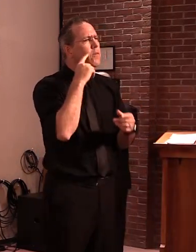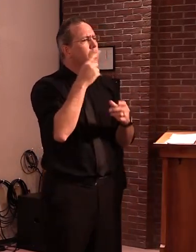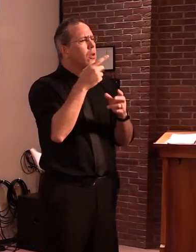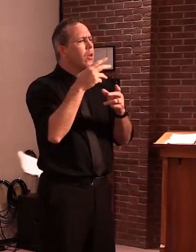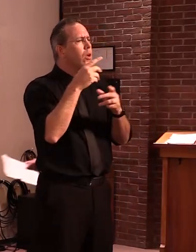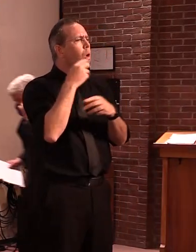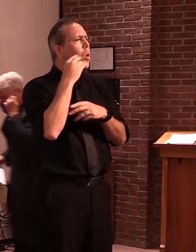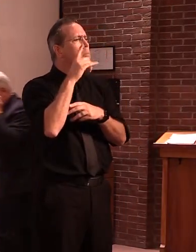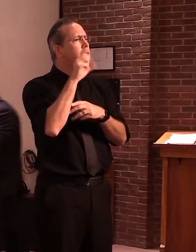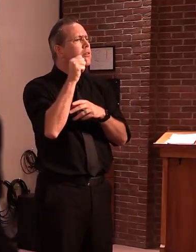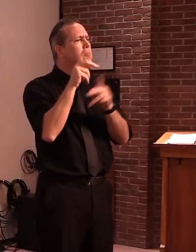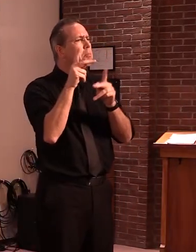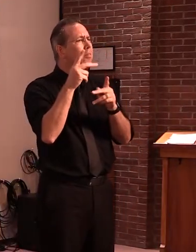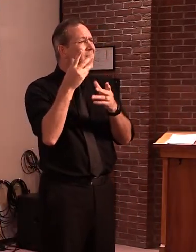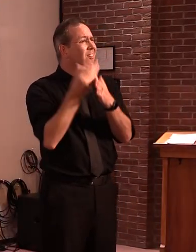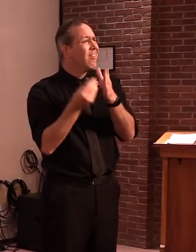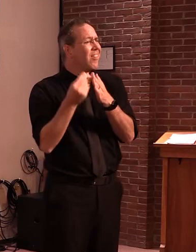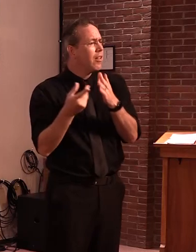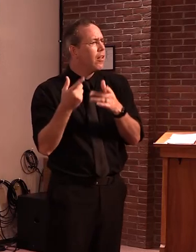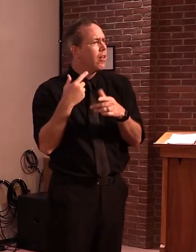Secretary Smith.